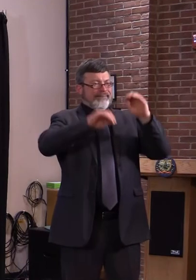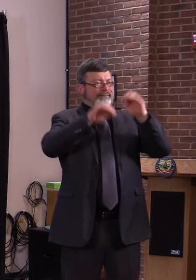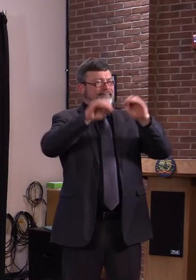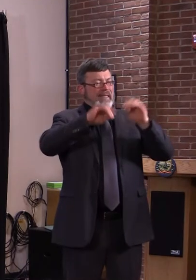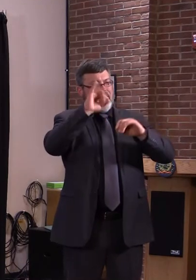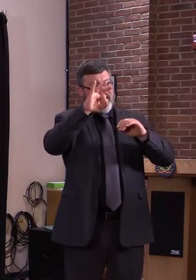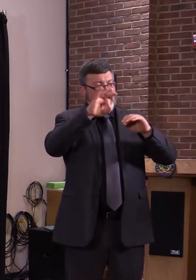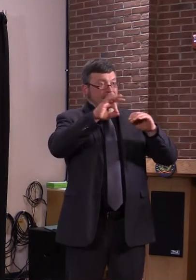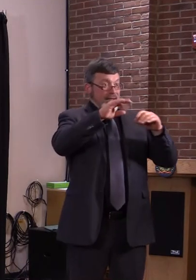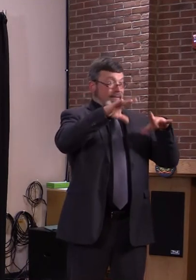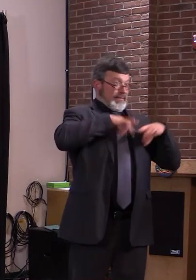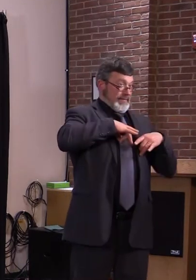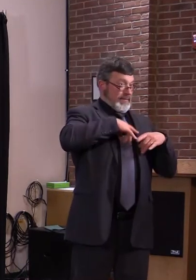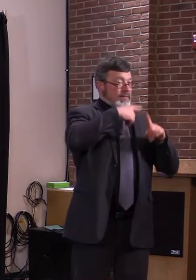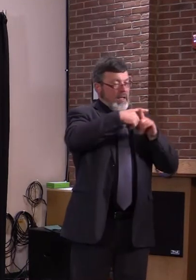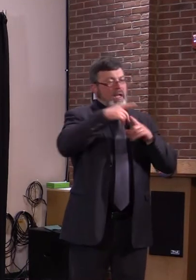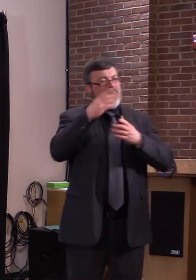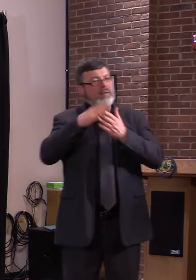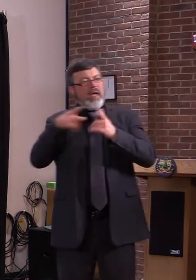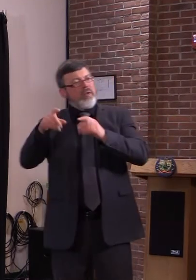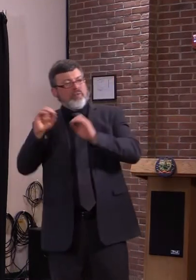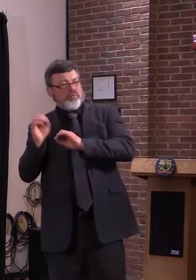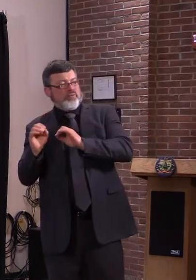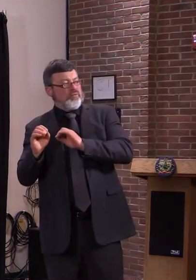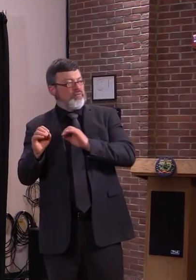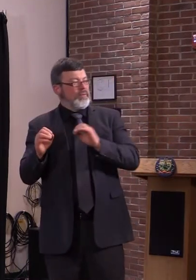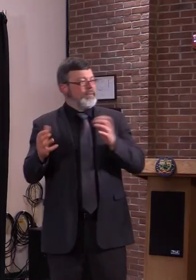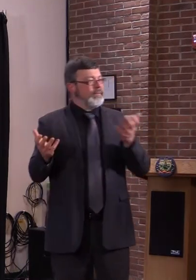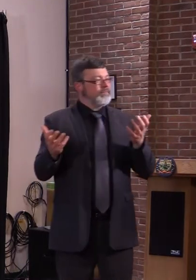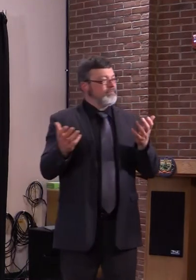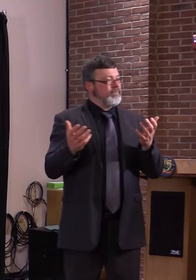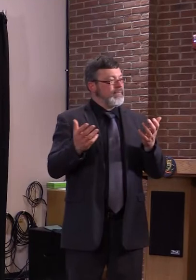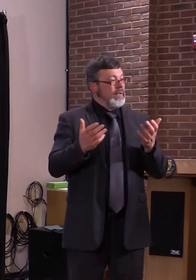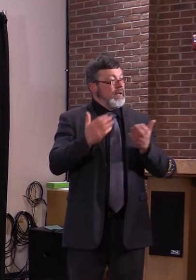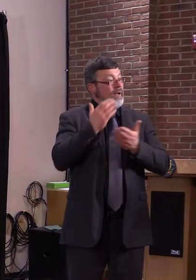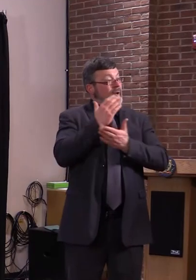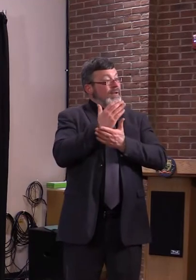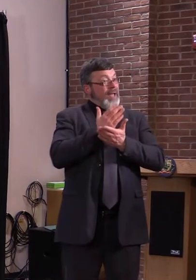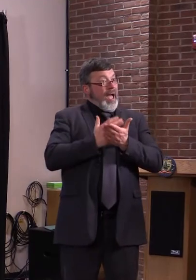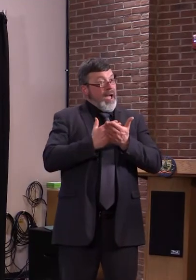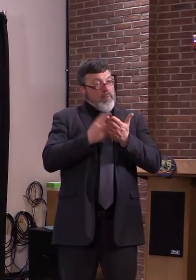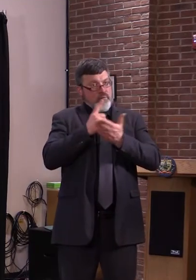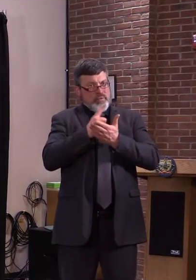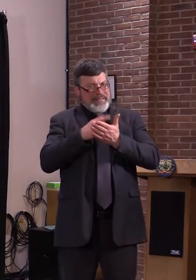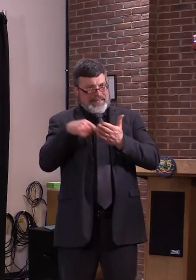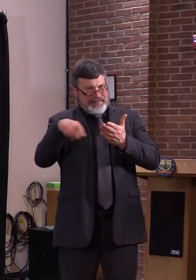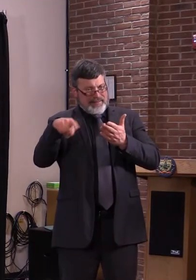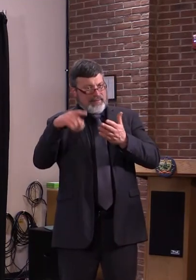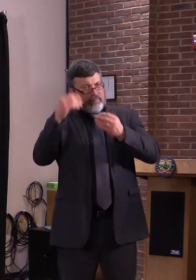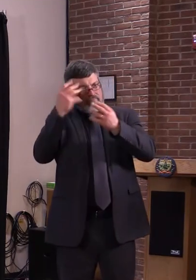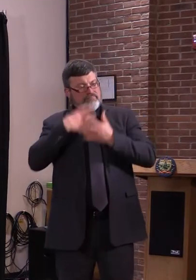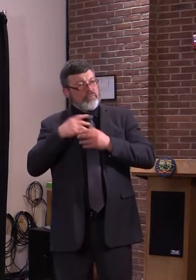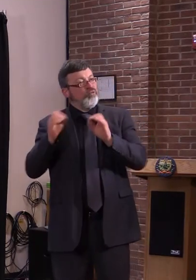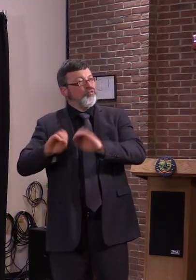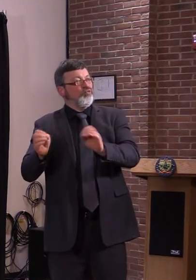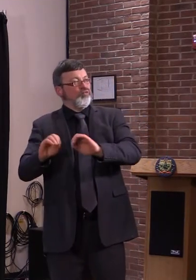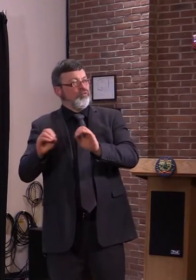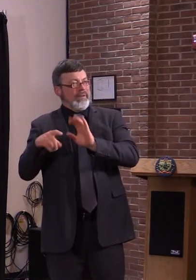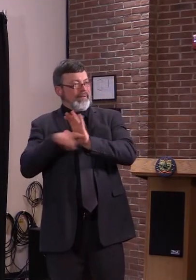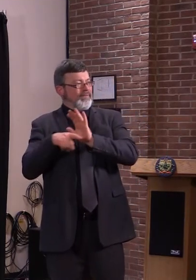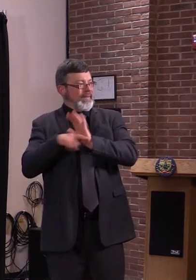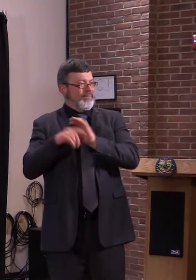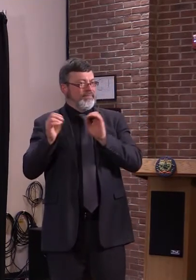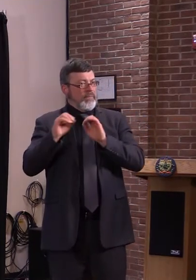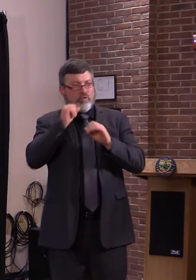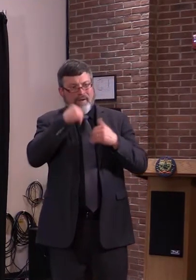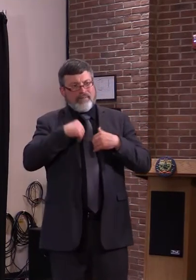more negatives than positives some weeks, and the flip of that other weeks. That, even those numbers, let's say we average it